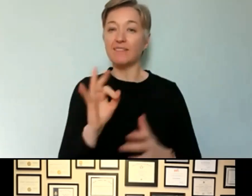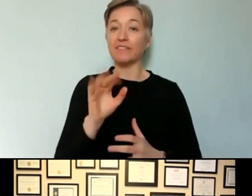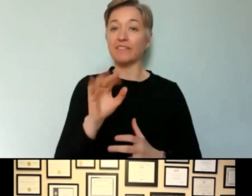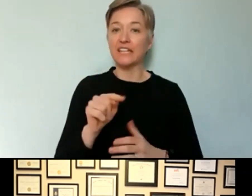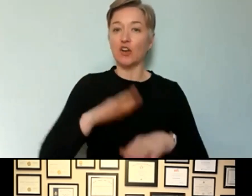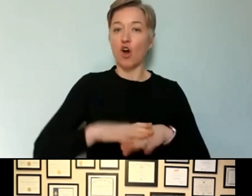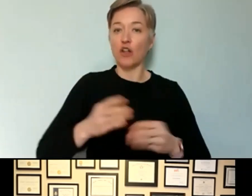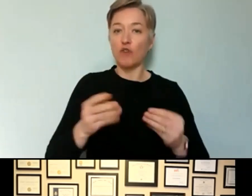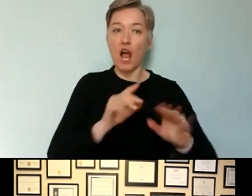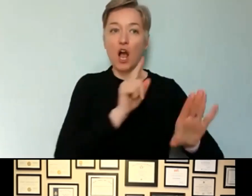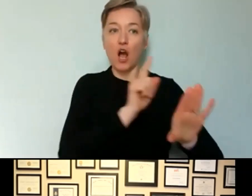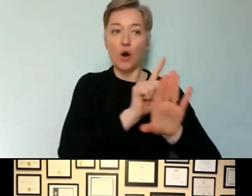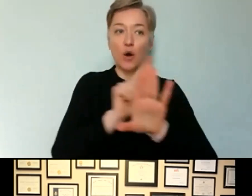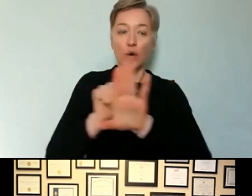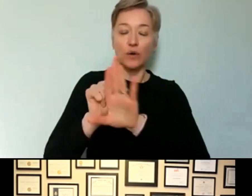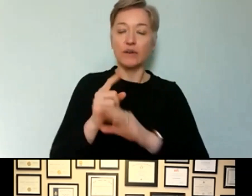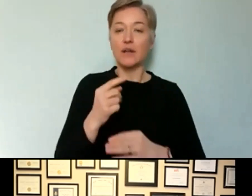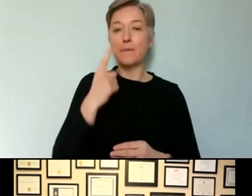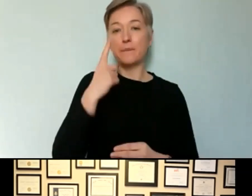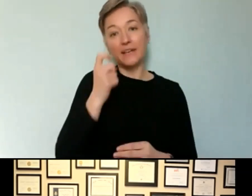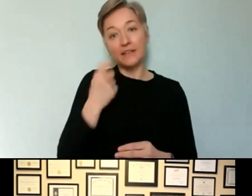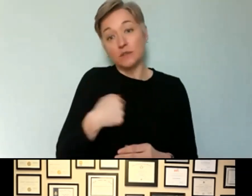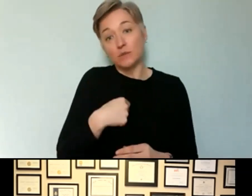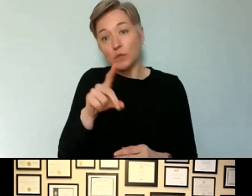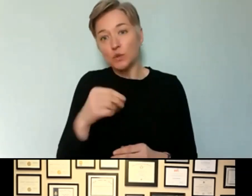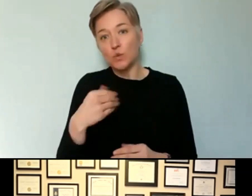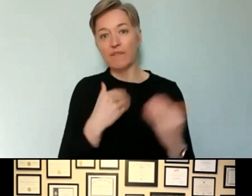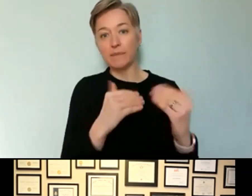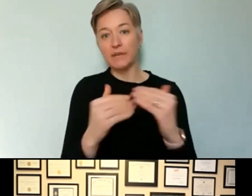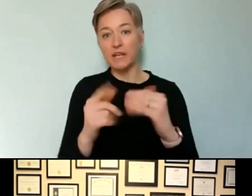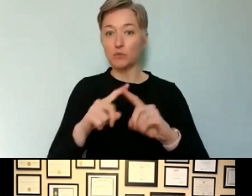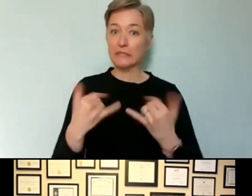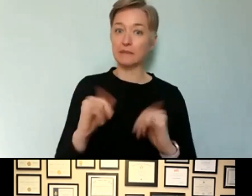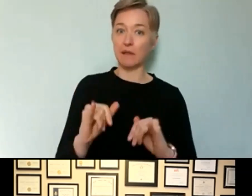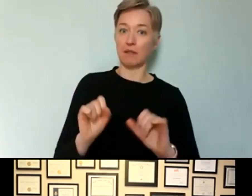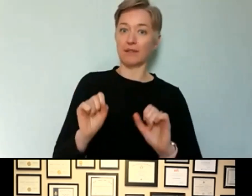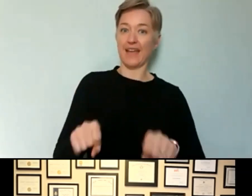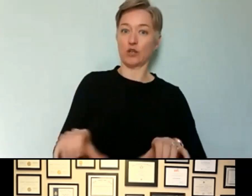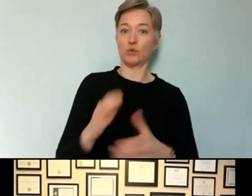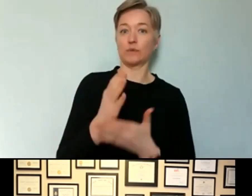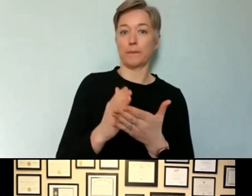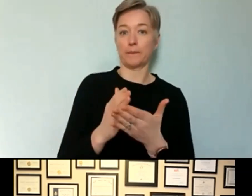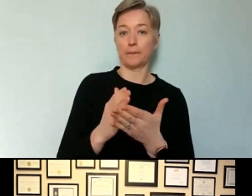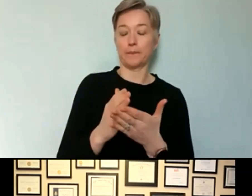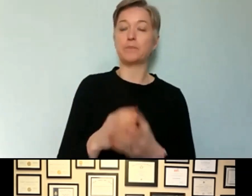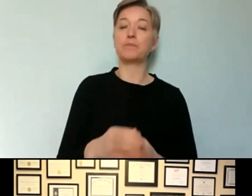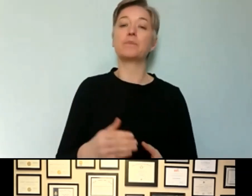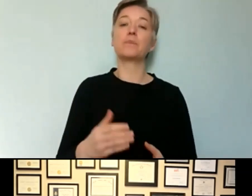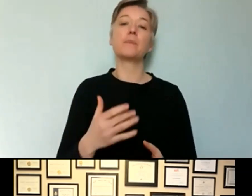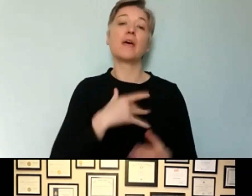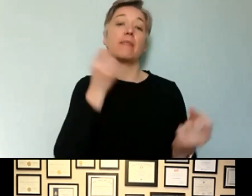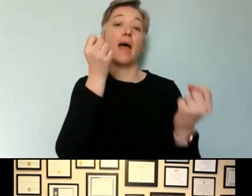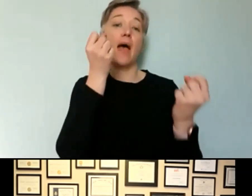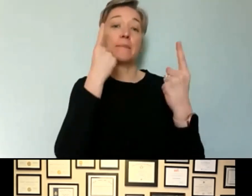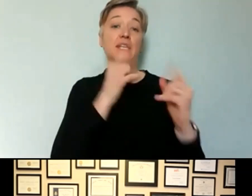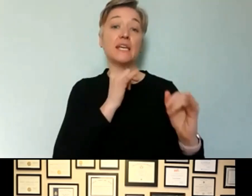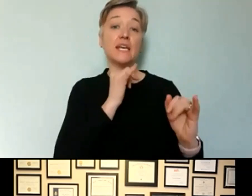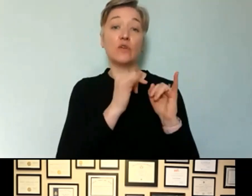because of the limitations, we have been able to do that. The empathy interviews we are doing